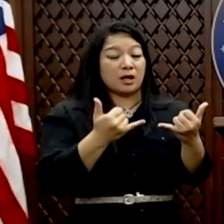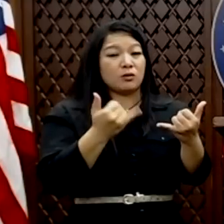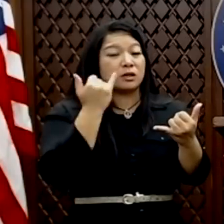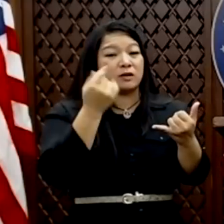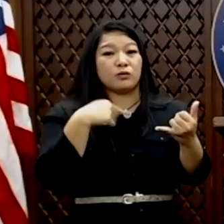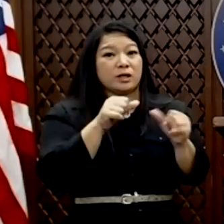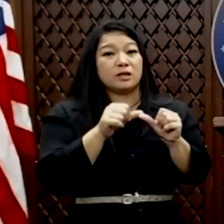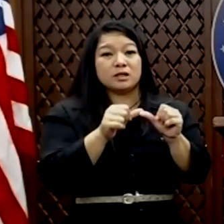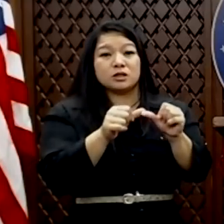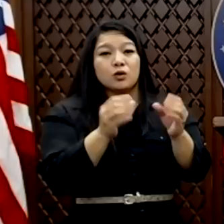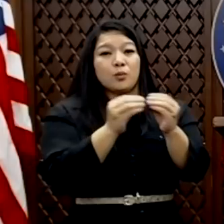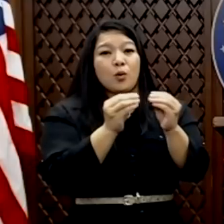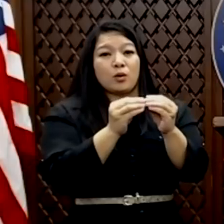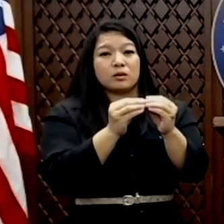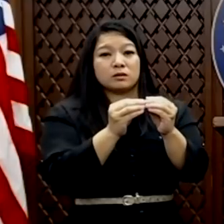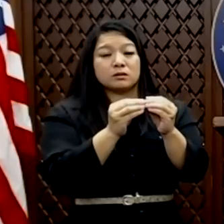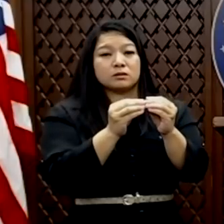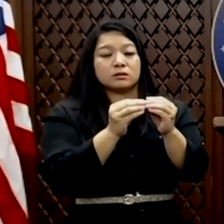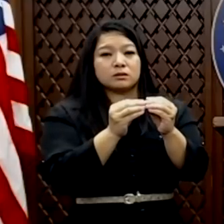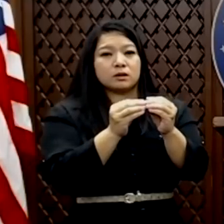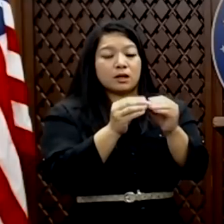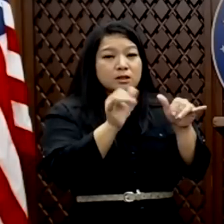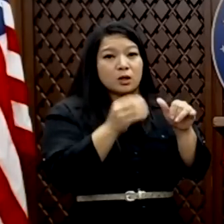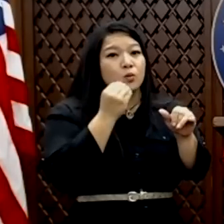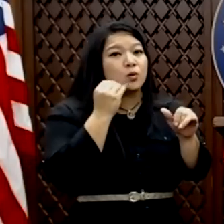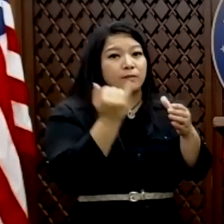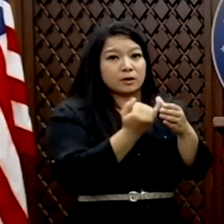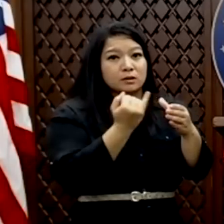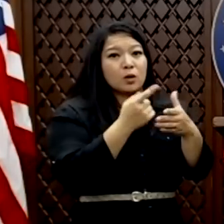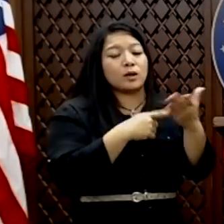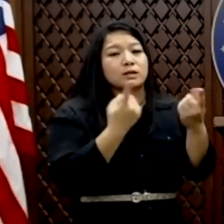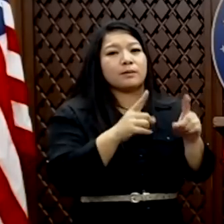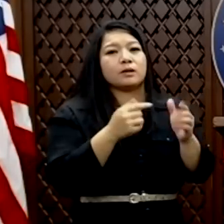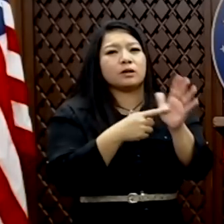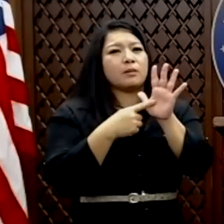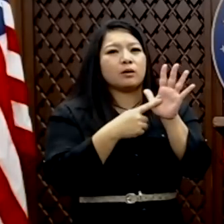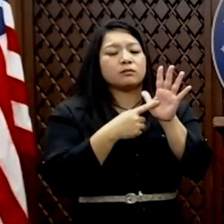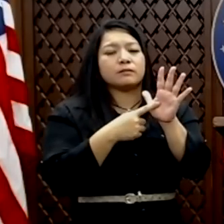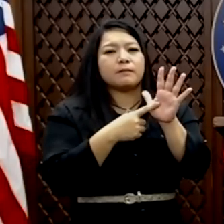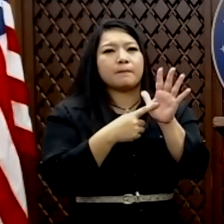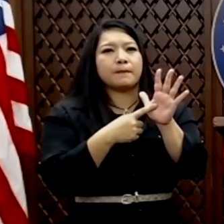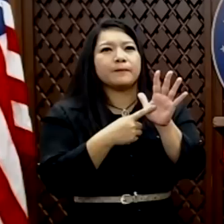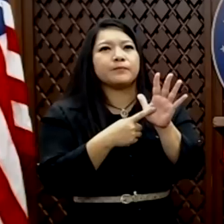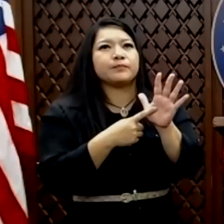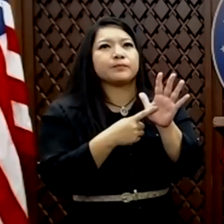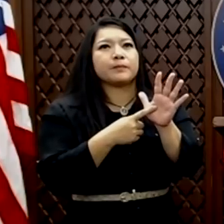that we continue more in the low end of the trajectory. So